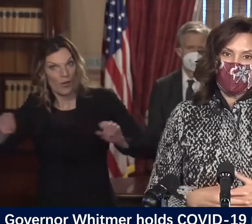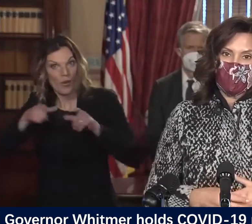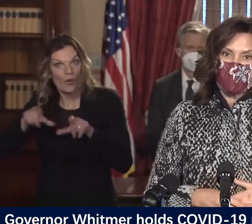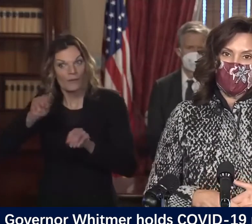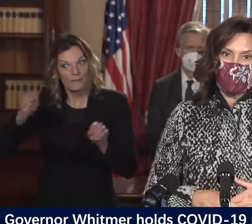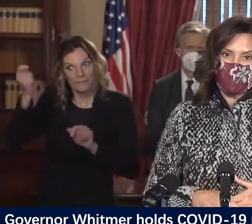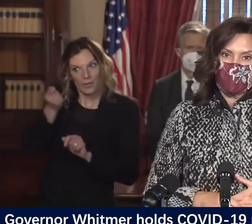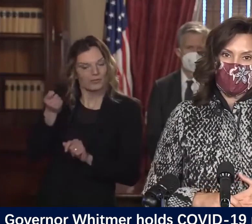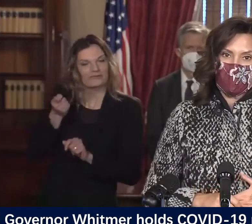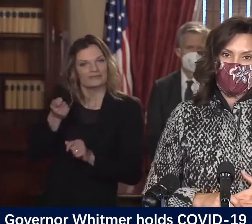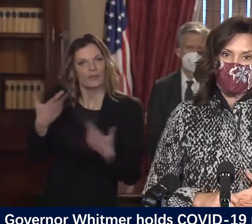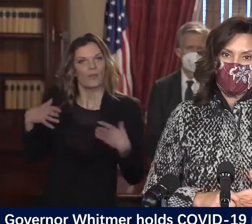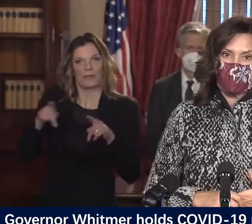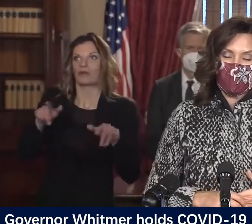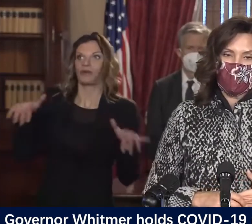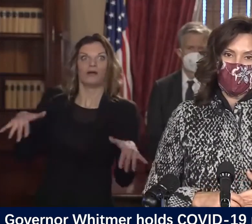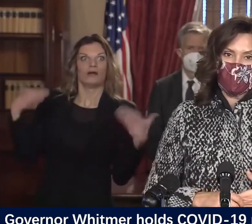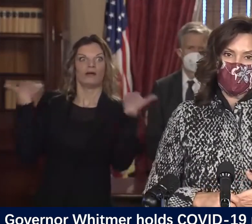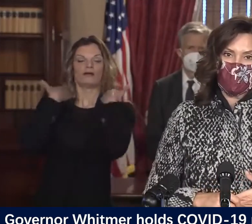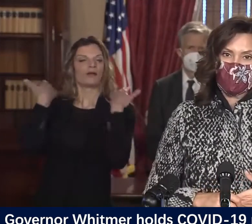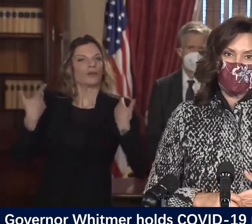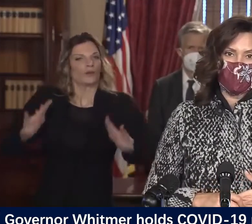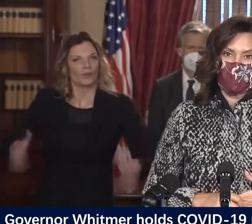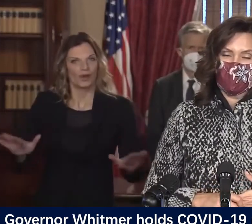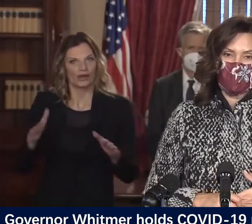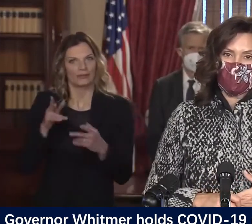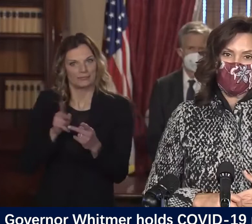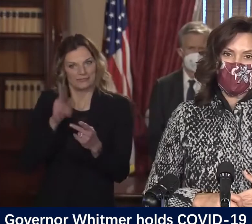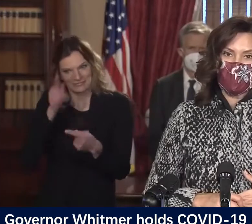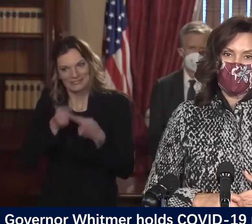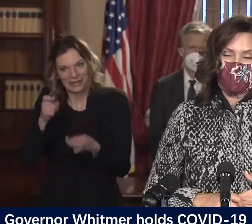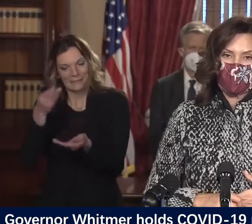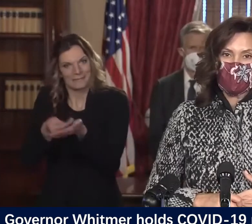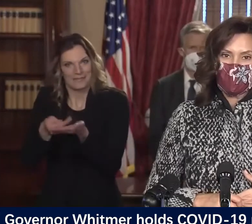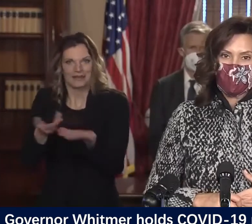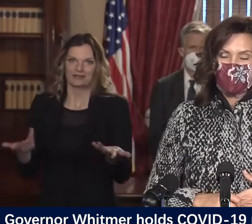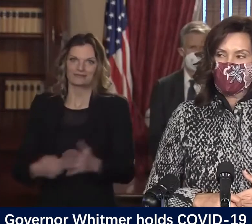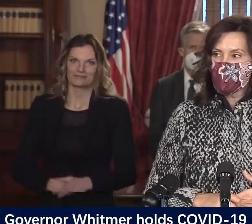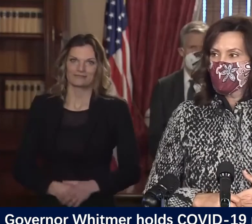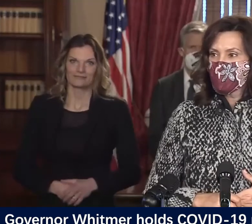of the year, people aren't absolutely struggling to just get by.